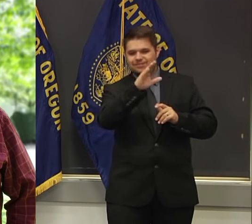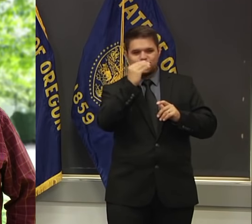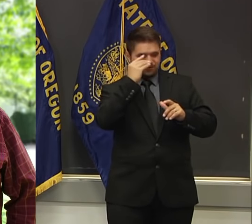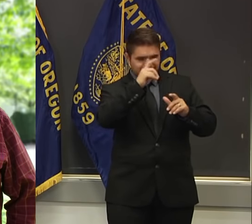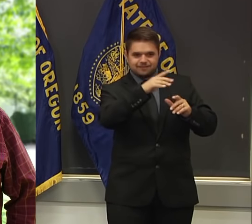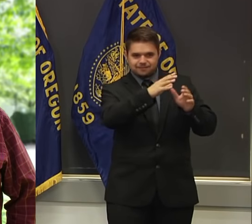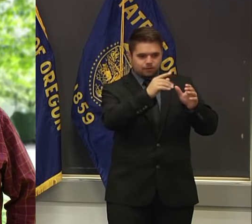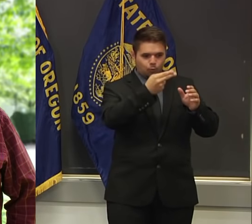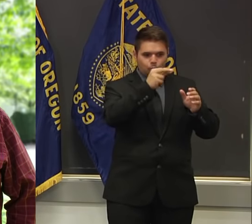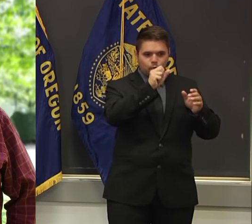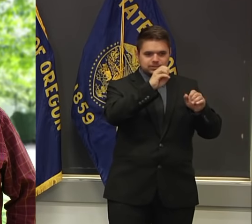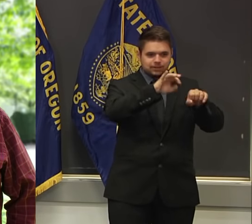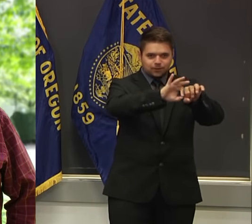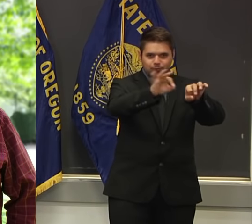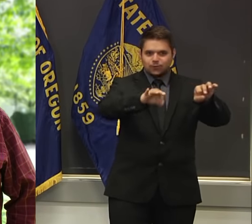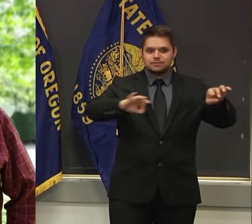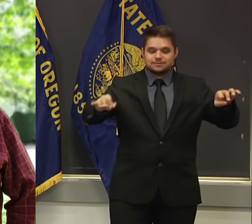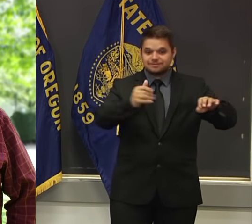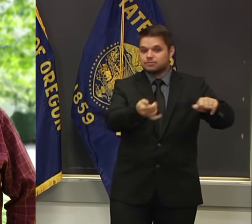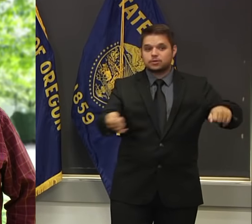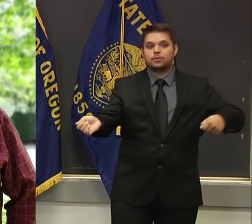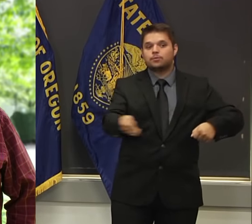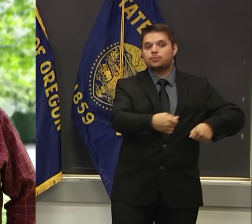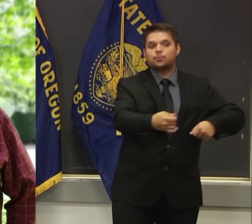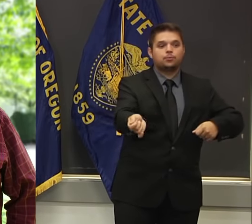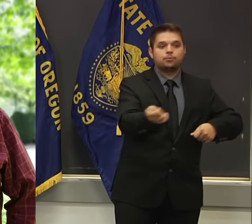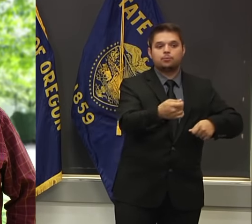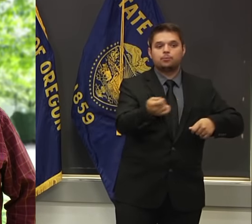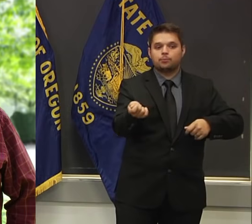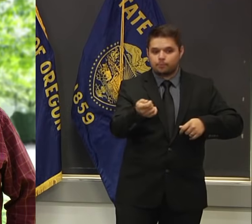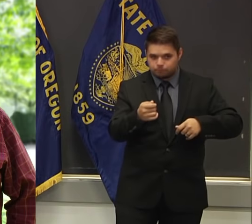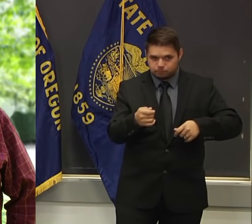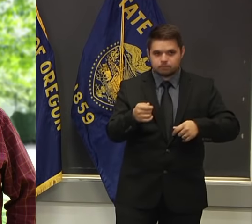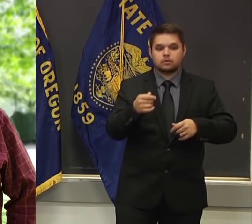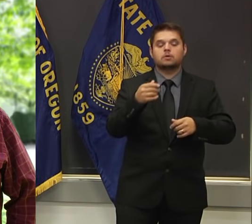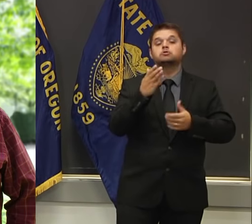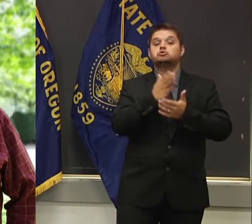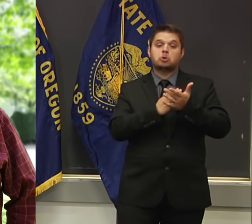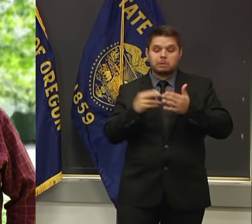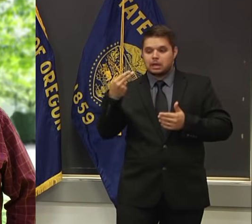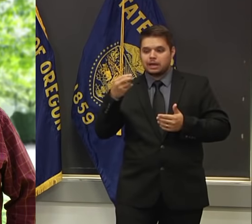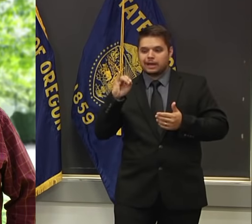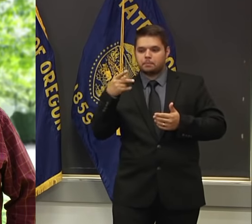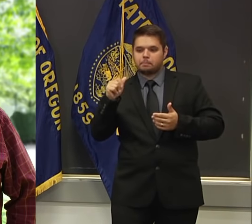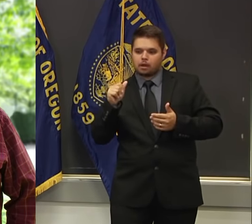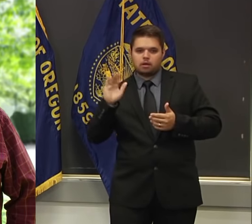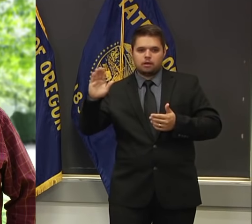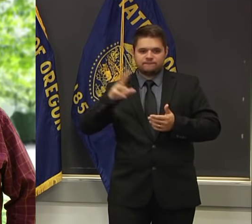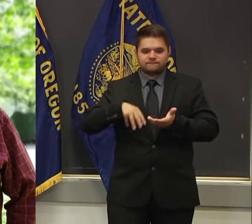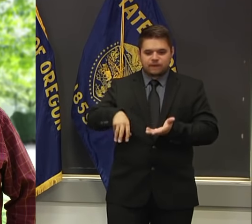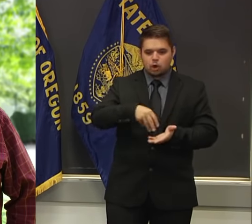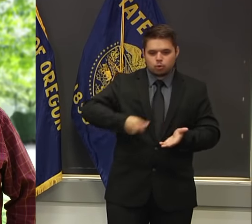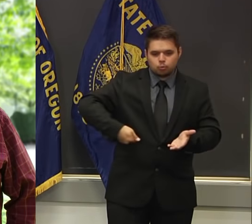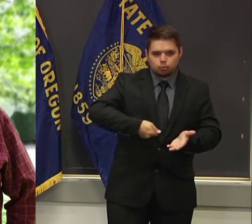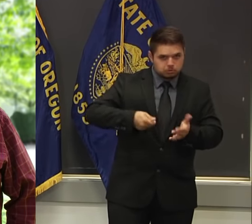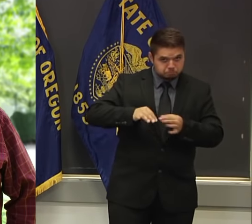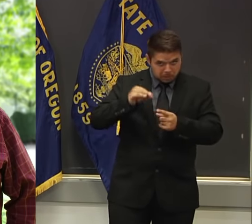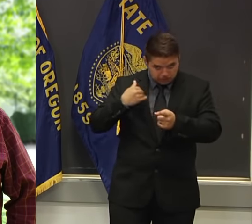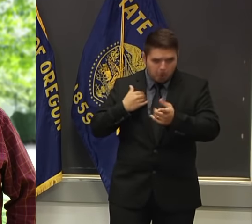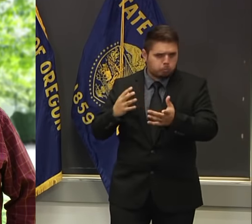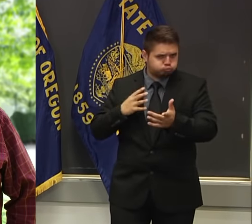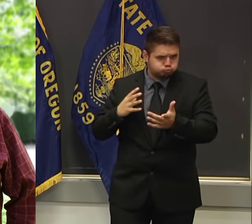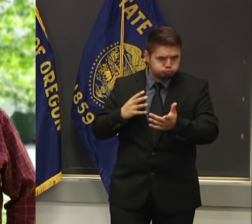HEPA-equipped vacuum or just scoop it up if it's in quantities that you can manage that. If you can move the dampened material with a